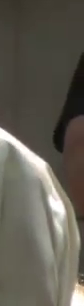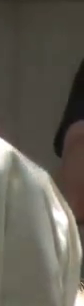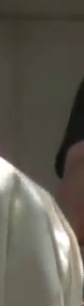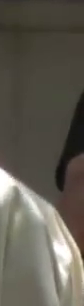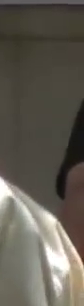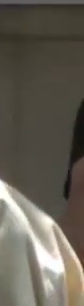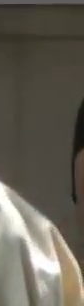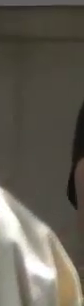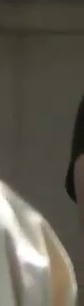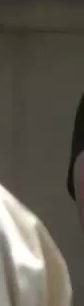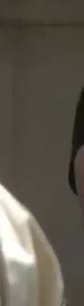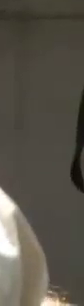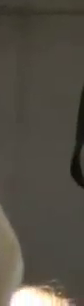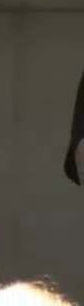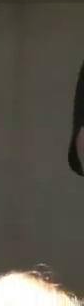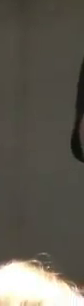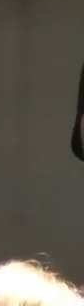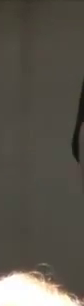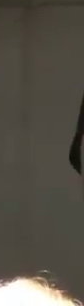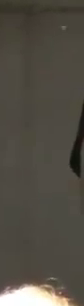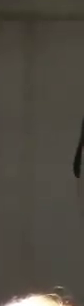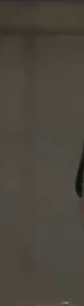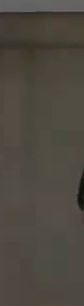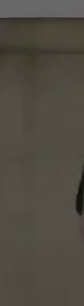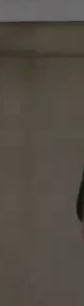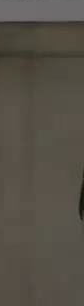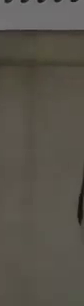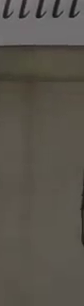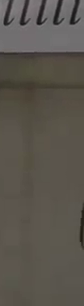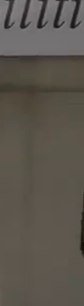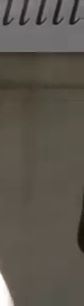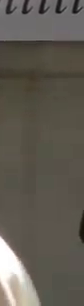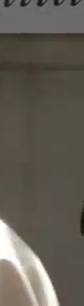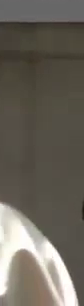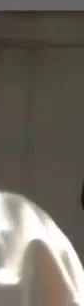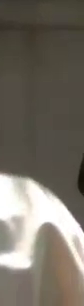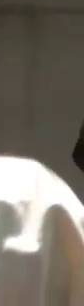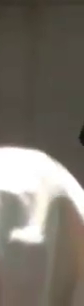something, and it was chicken, of course. And